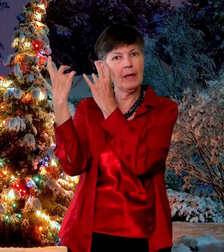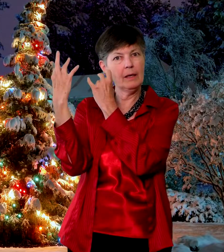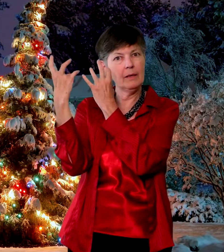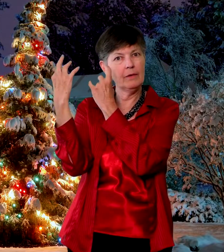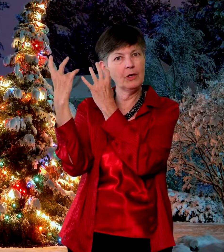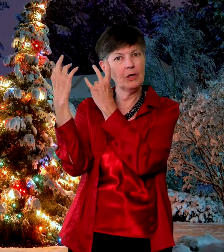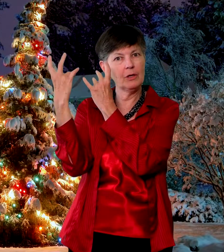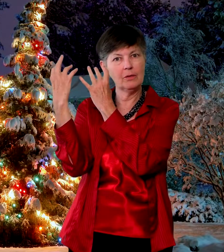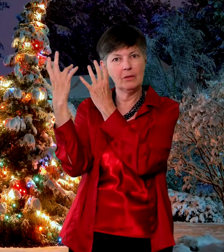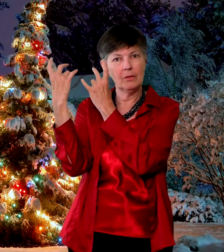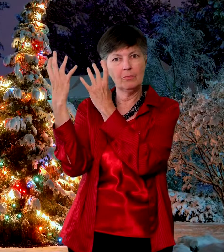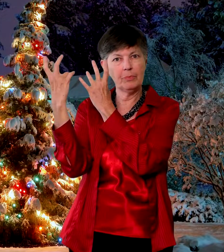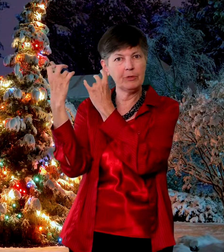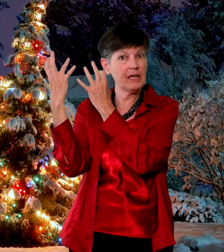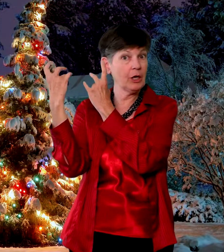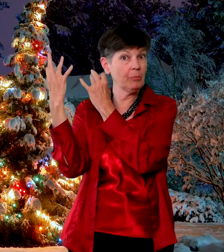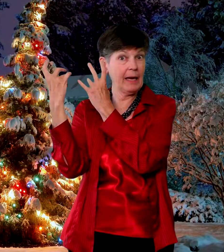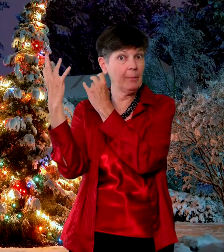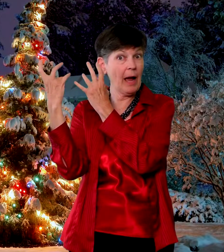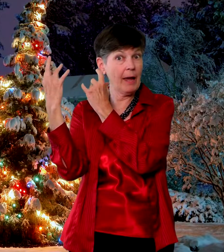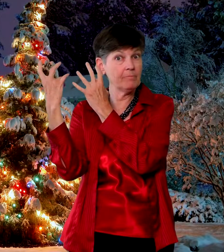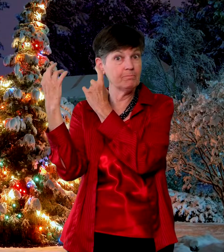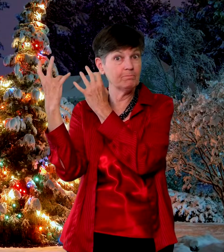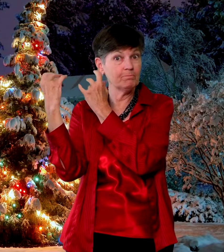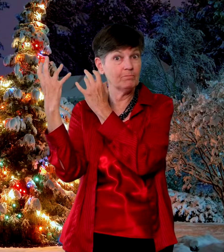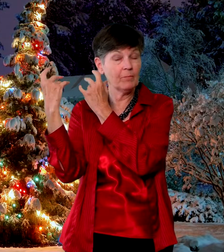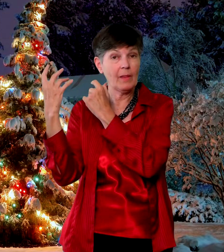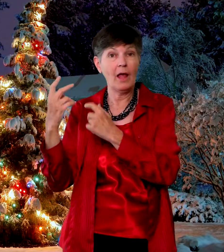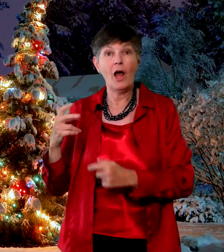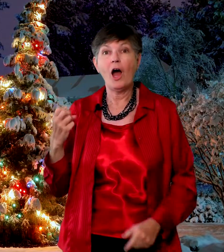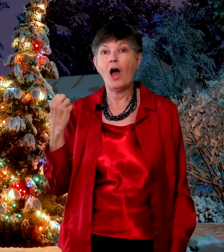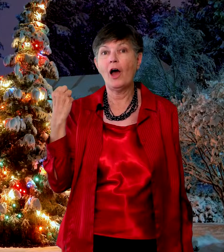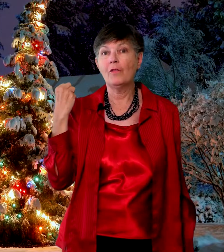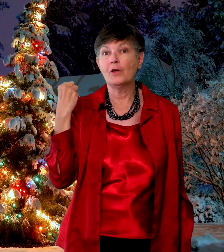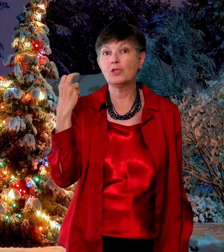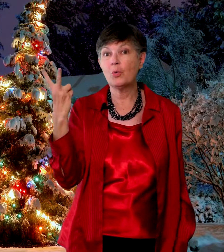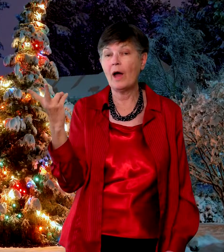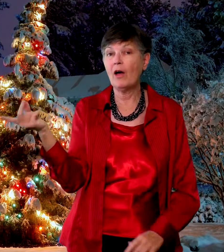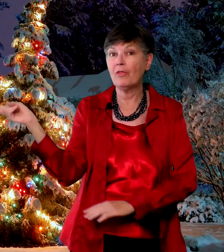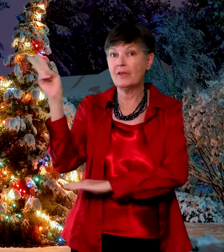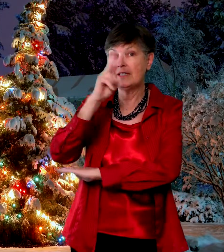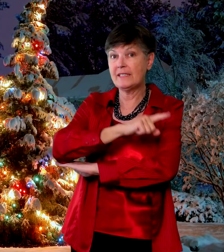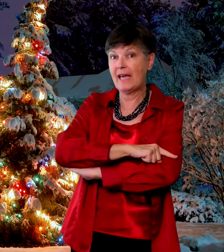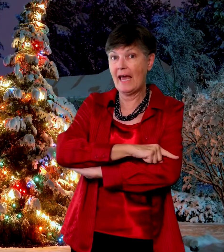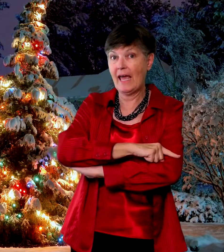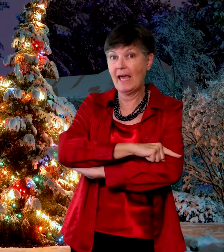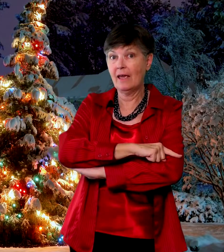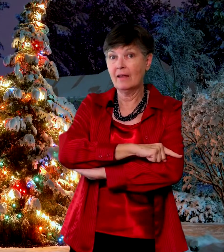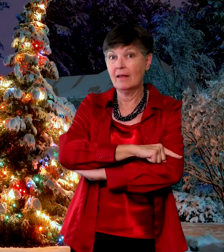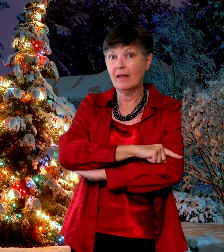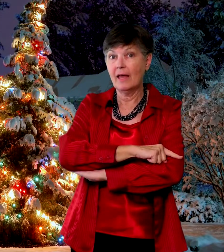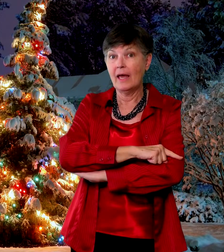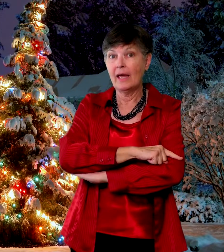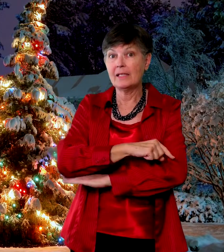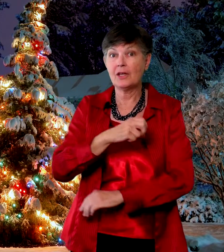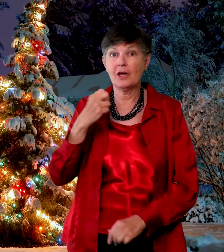piping. Then you're going to pretend like you're playing a pipe. On the 12th day, it's going to